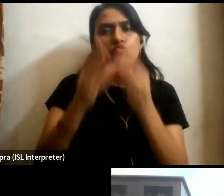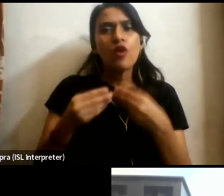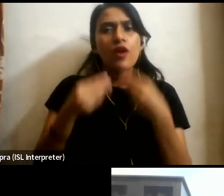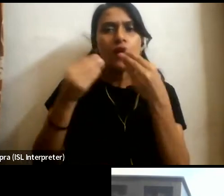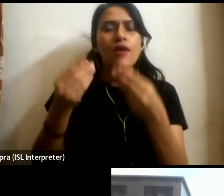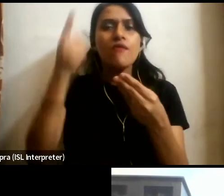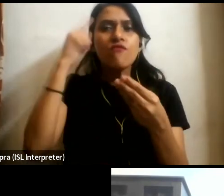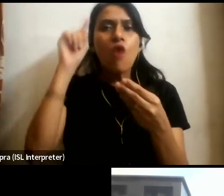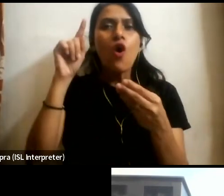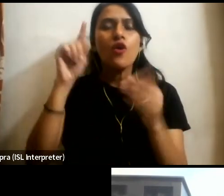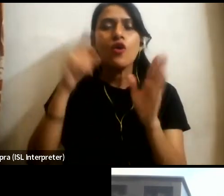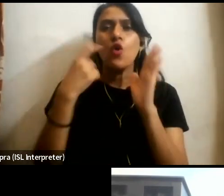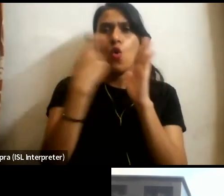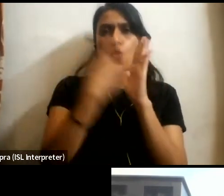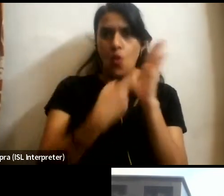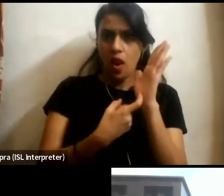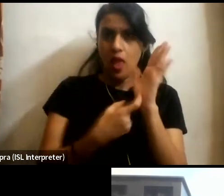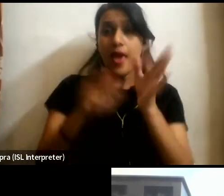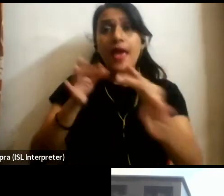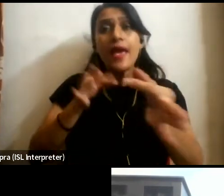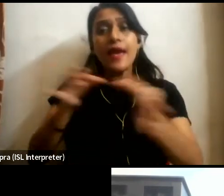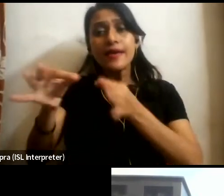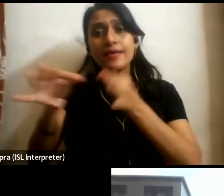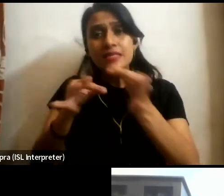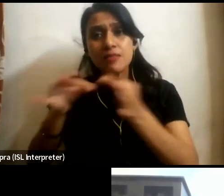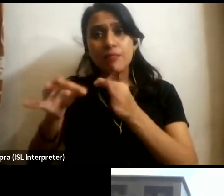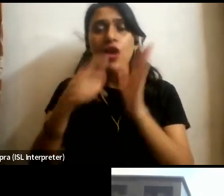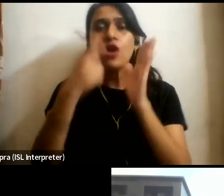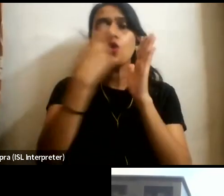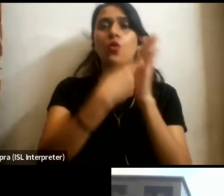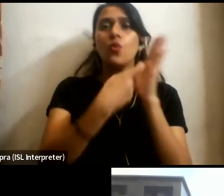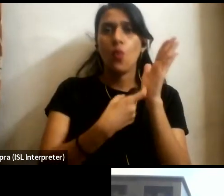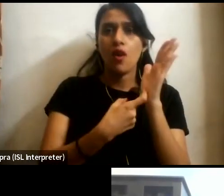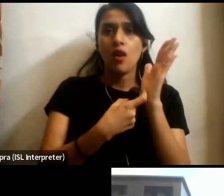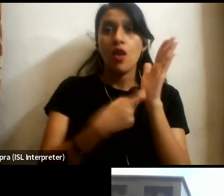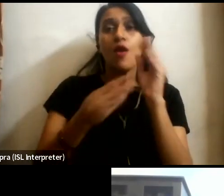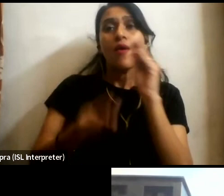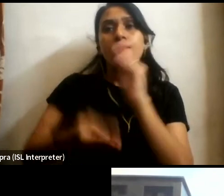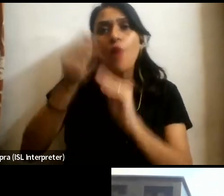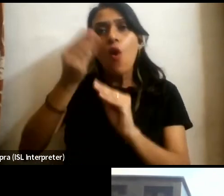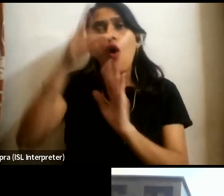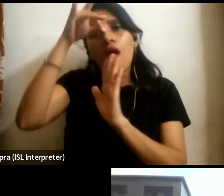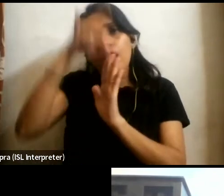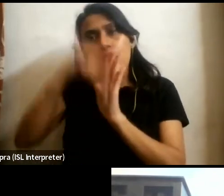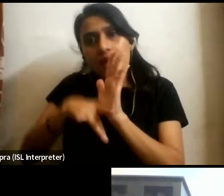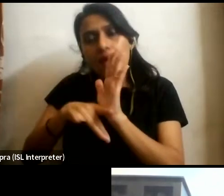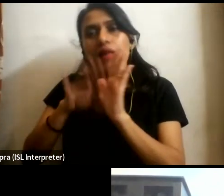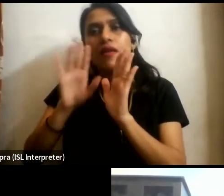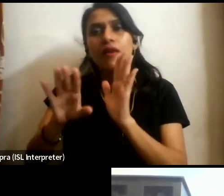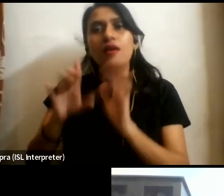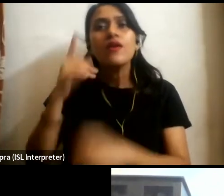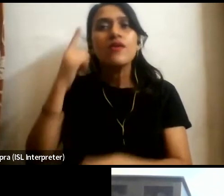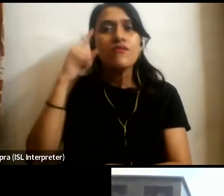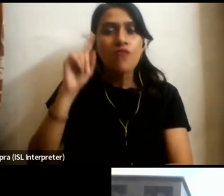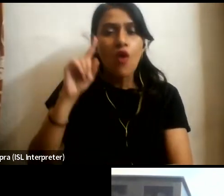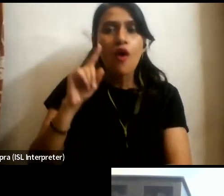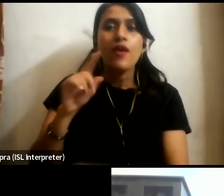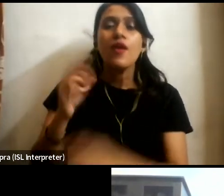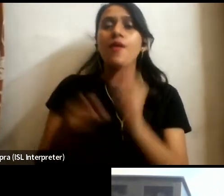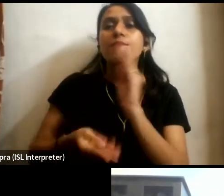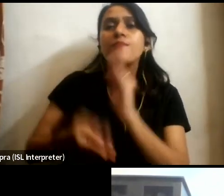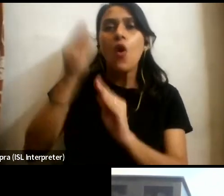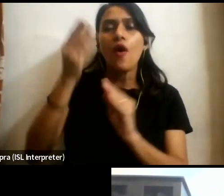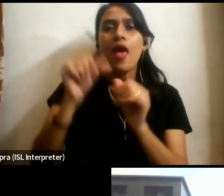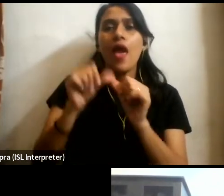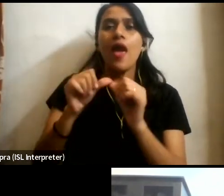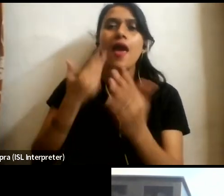Explain the norms by which you are have more detailed norms for application for judicial